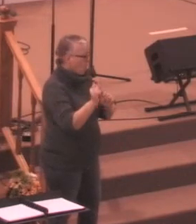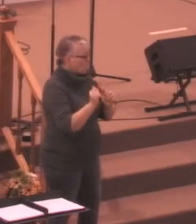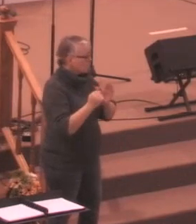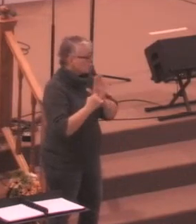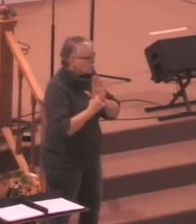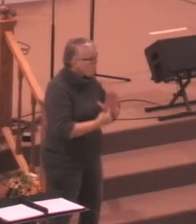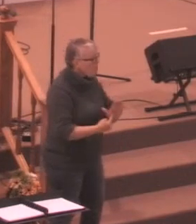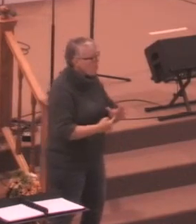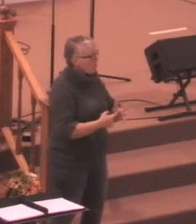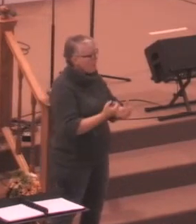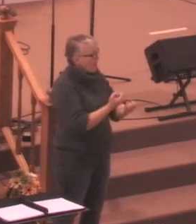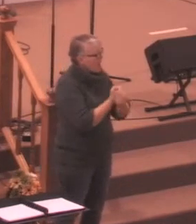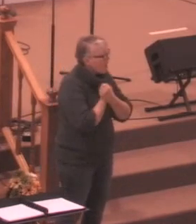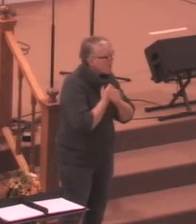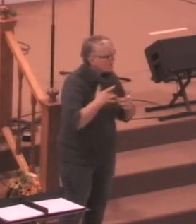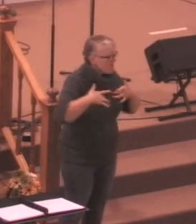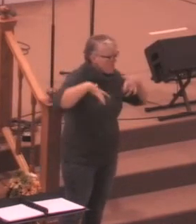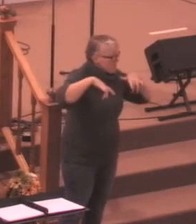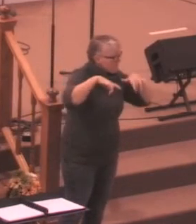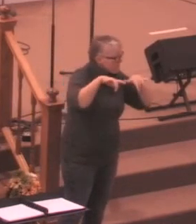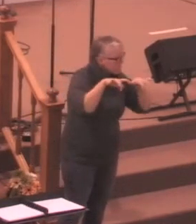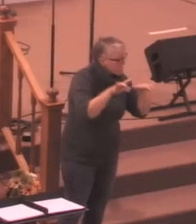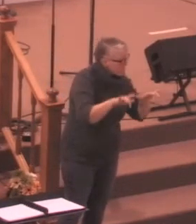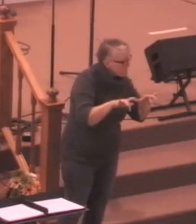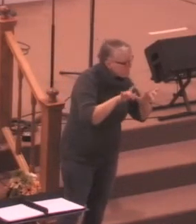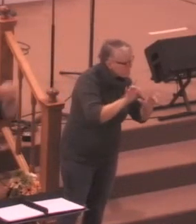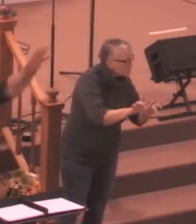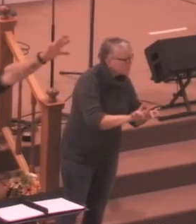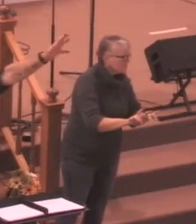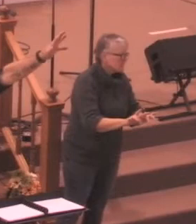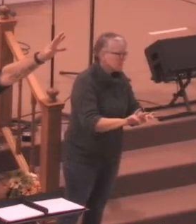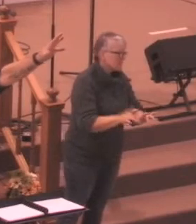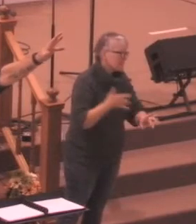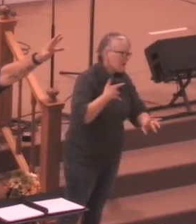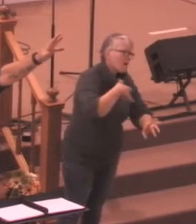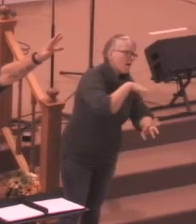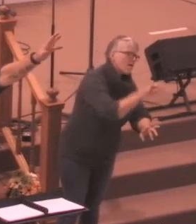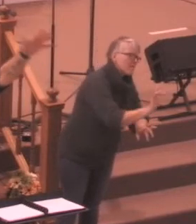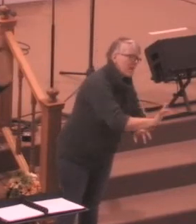people. How tough is that?